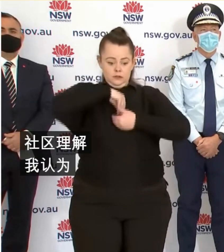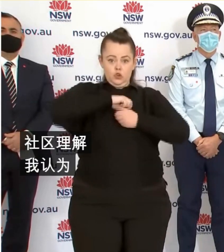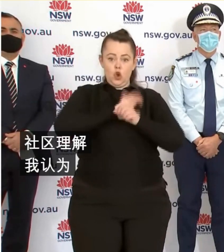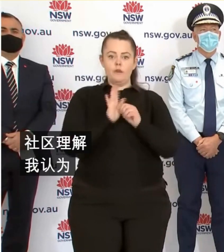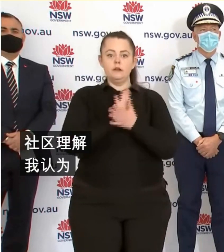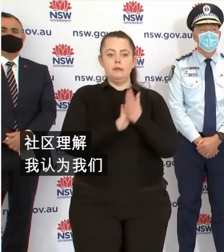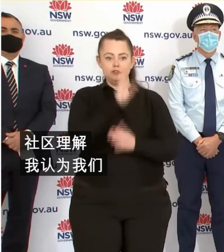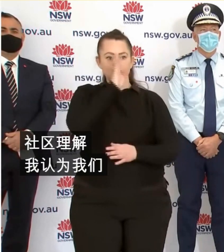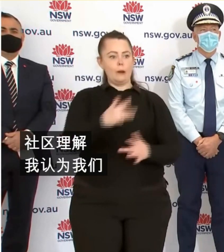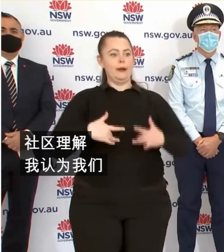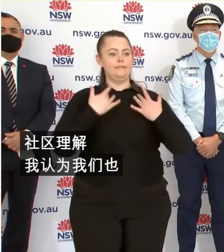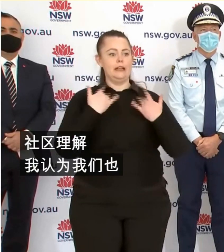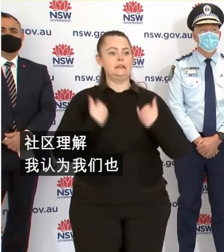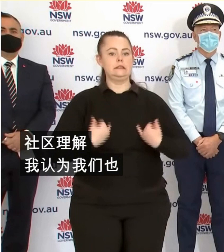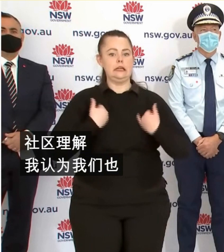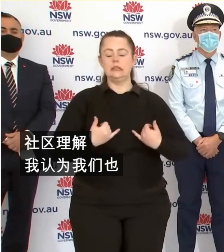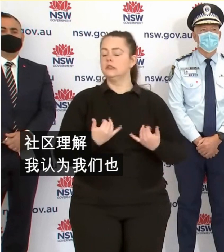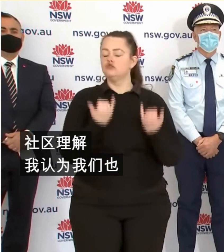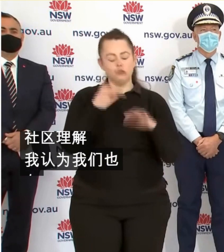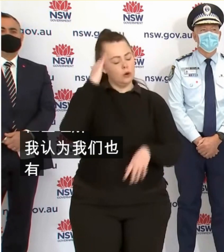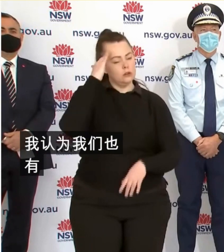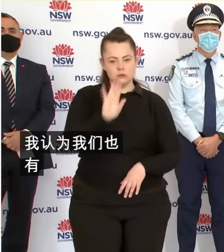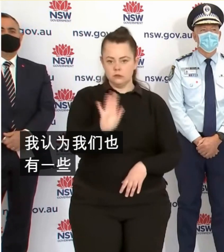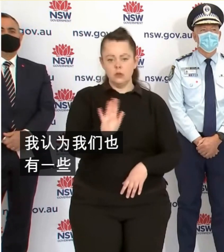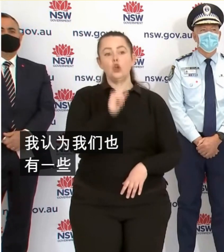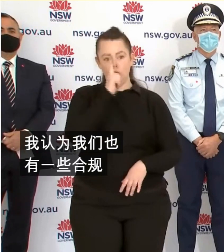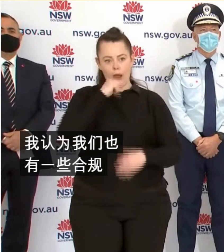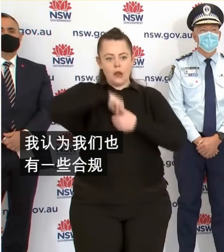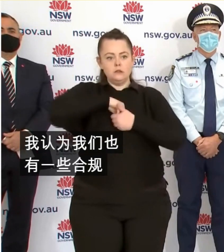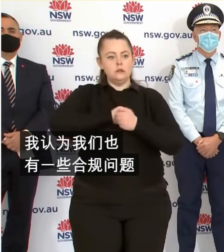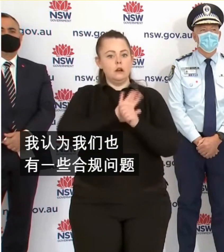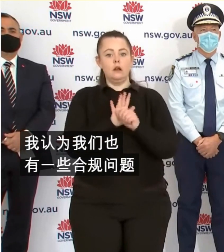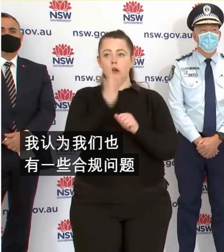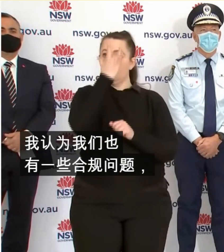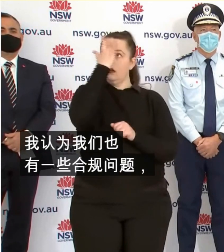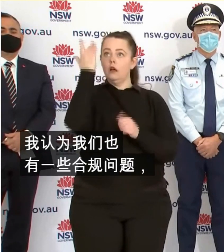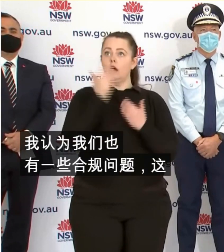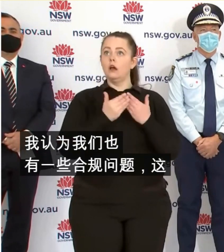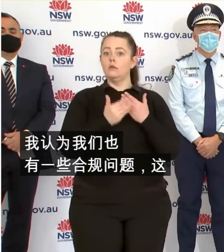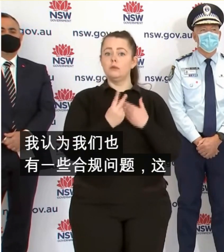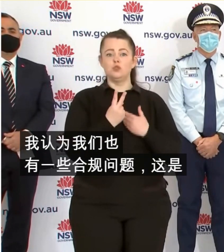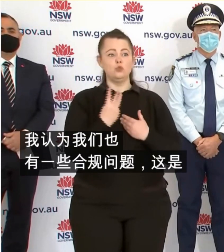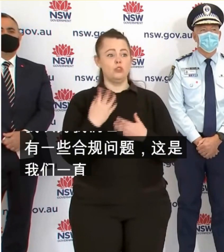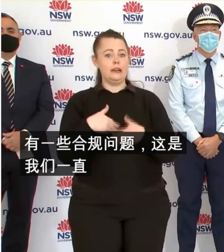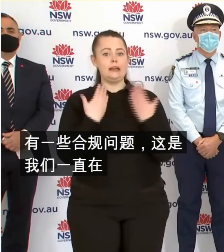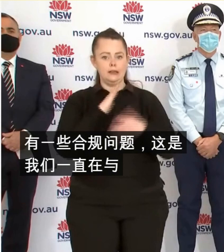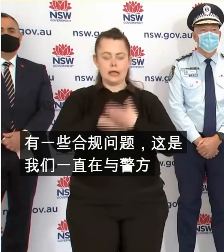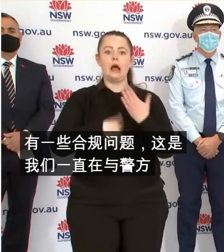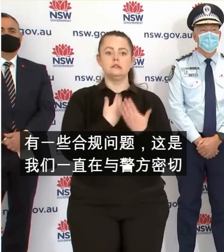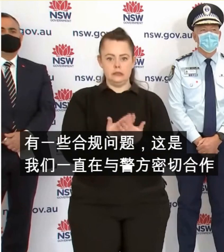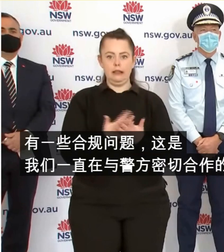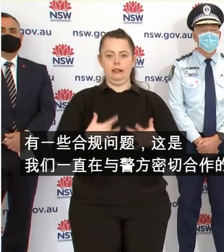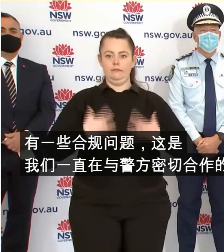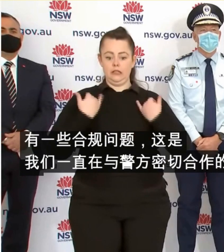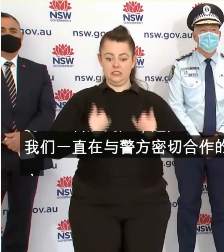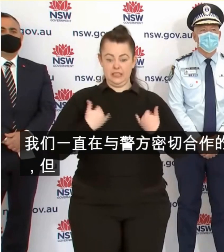think that also we have had some compliance issues, and it's the work we've